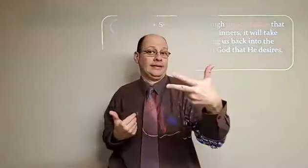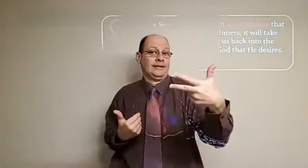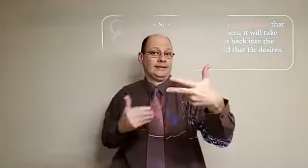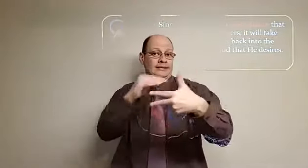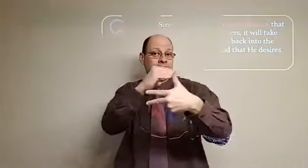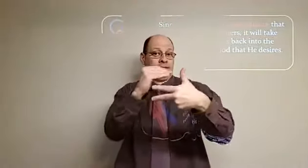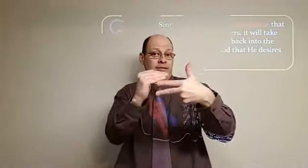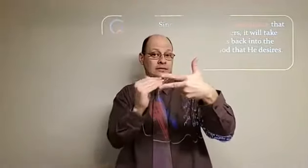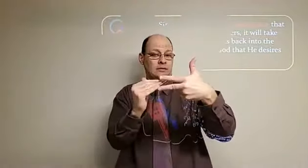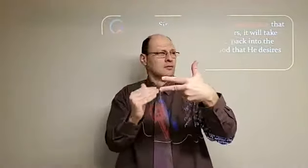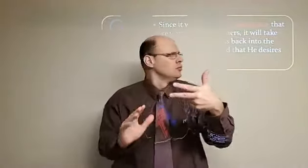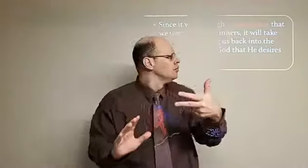now there's three things